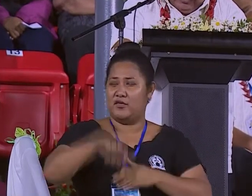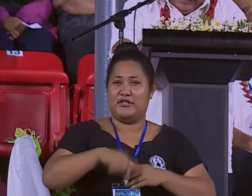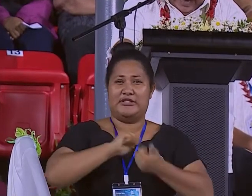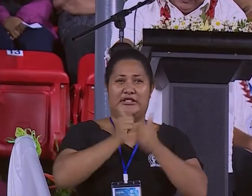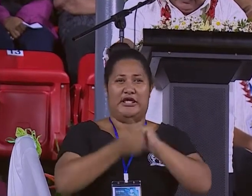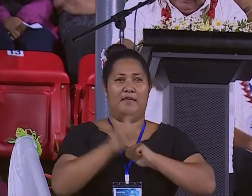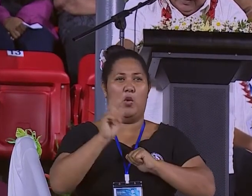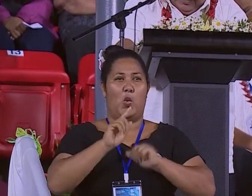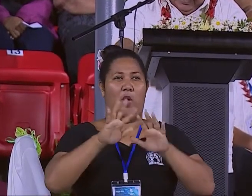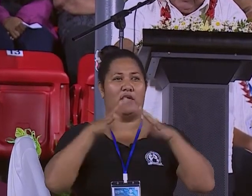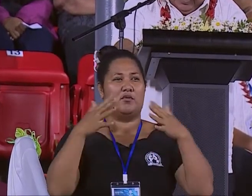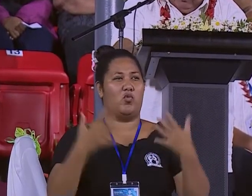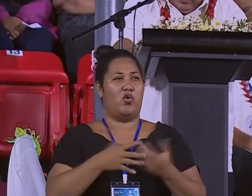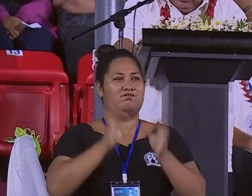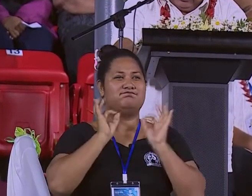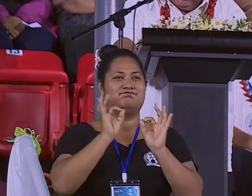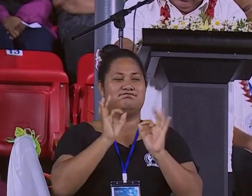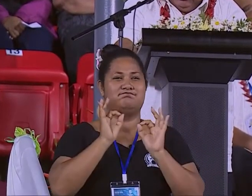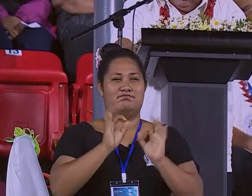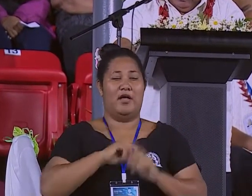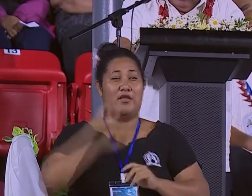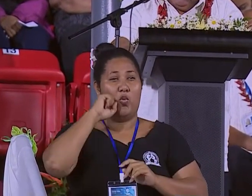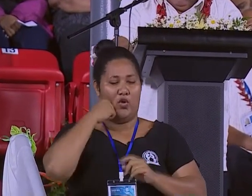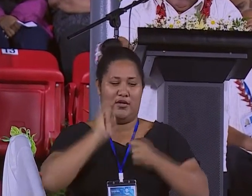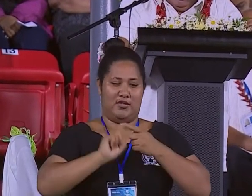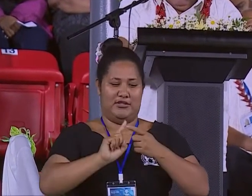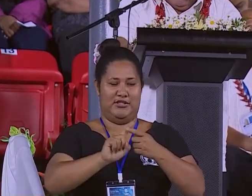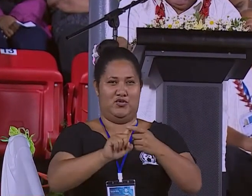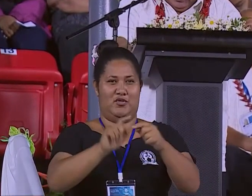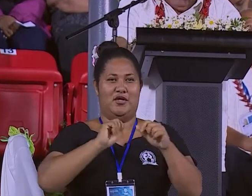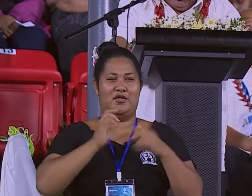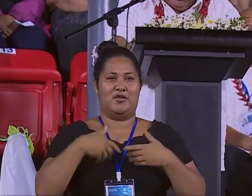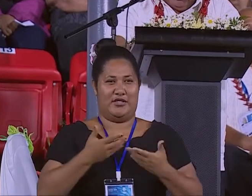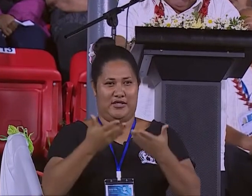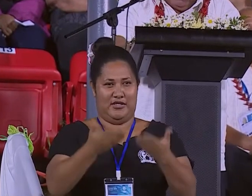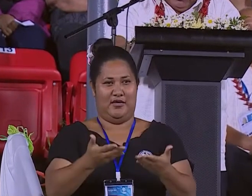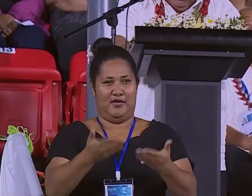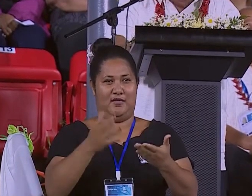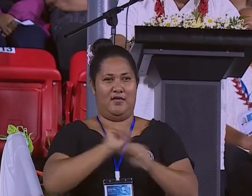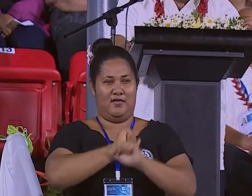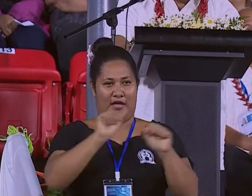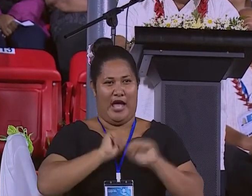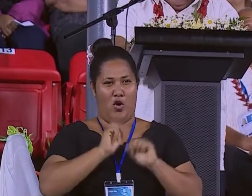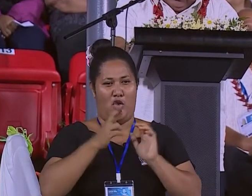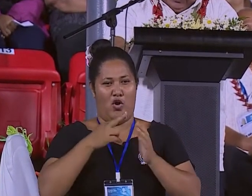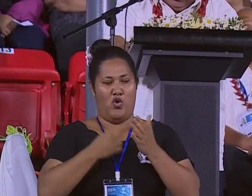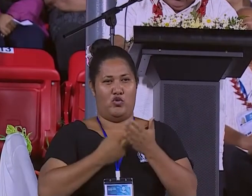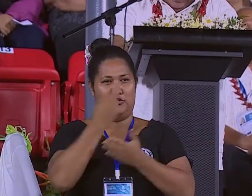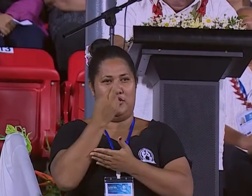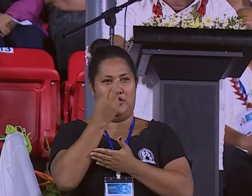are world class, and they will continue to benefit our region